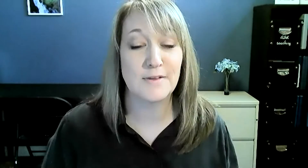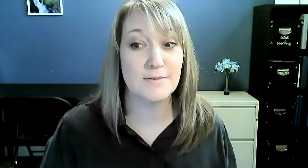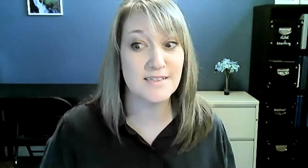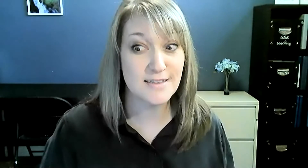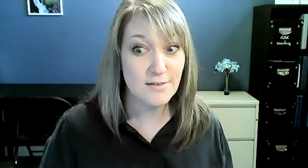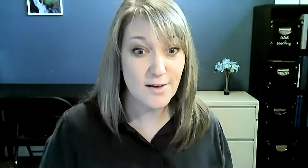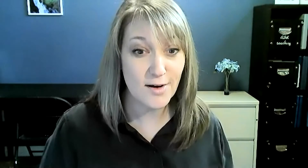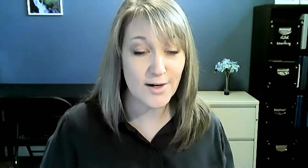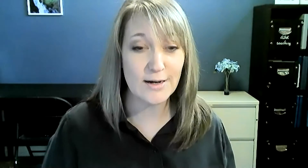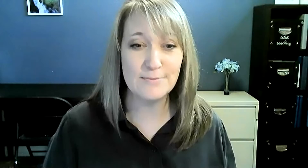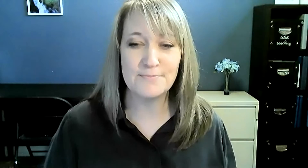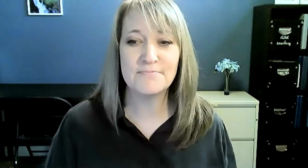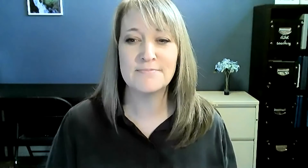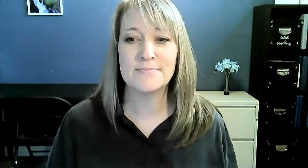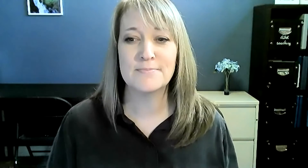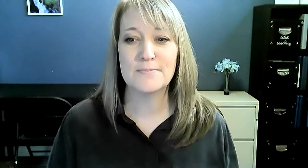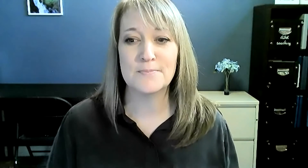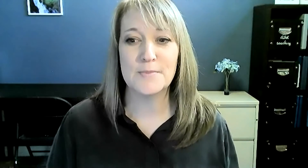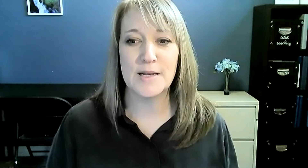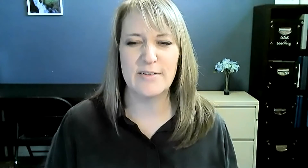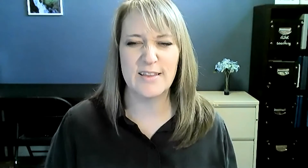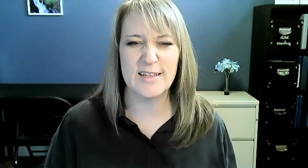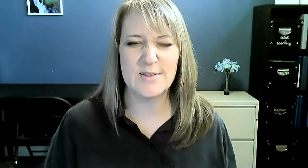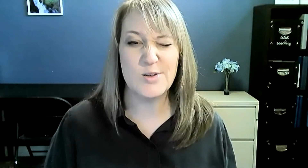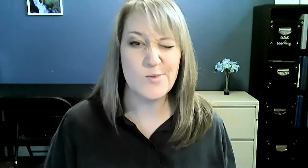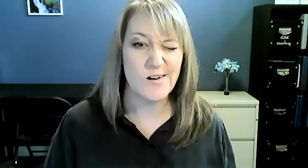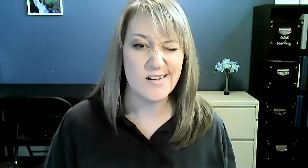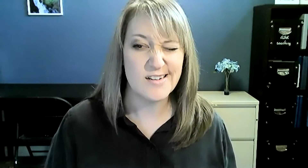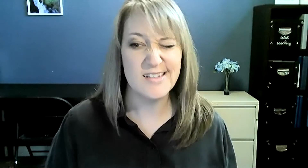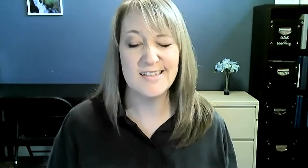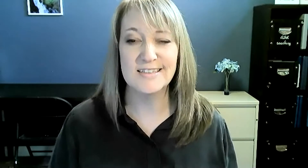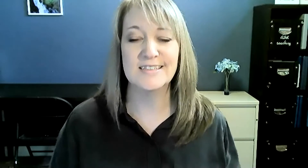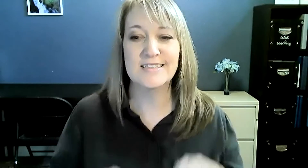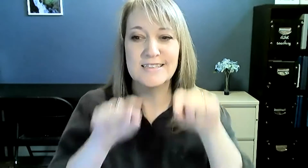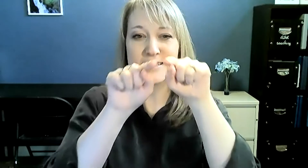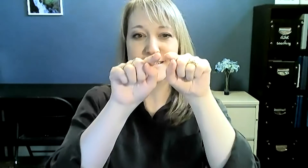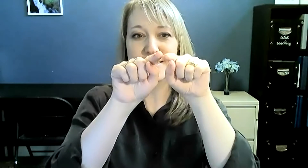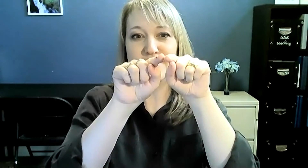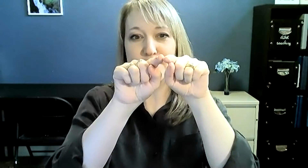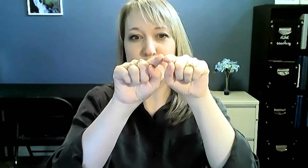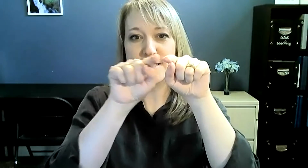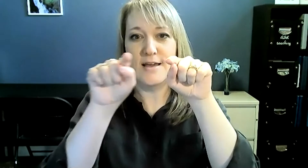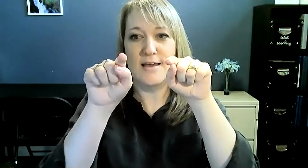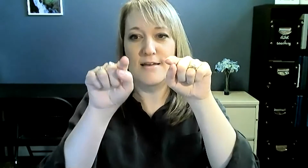One's a little longer, but I don't think it's too hard. All right, one more time.